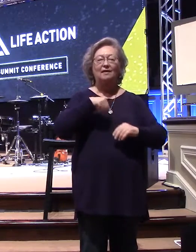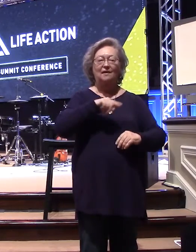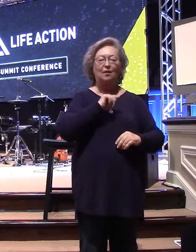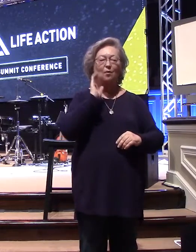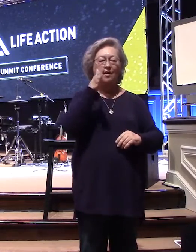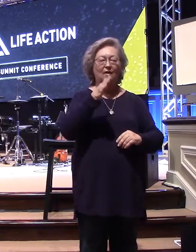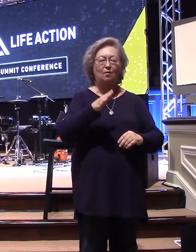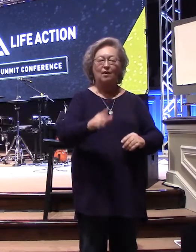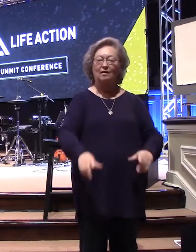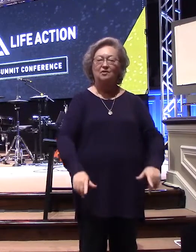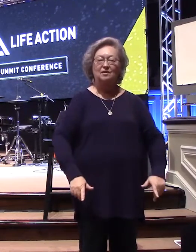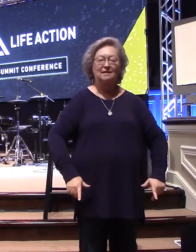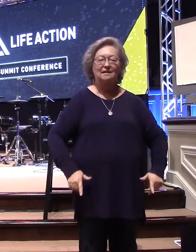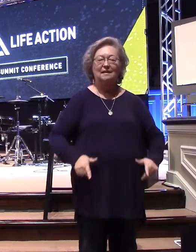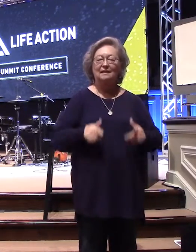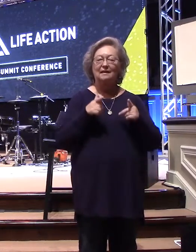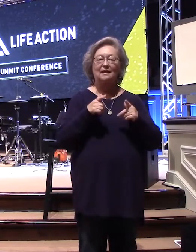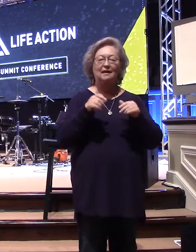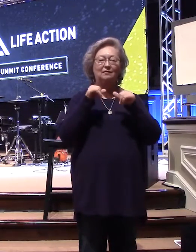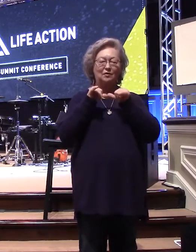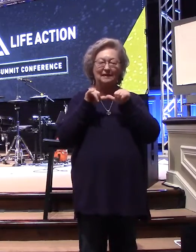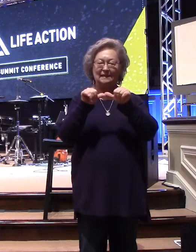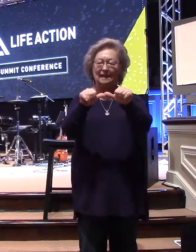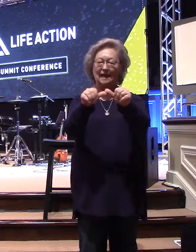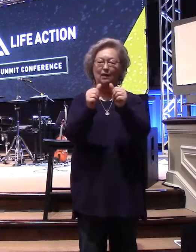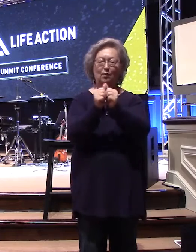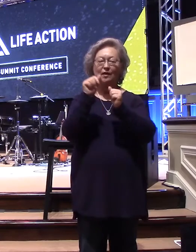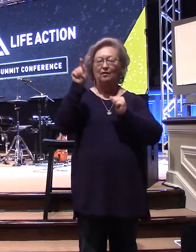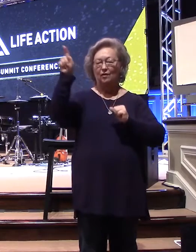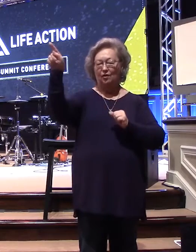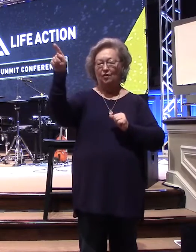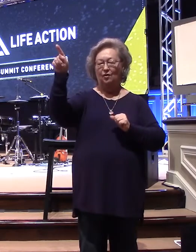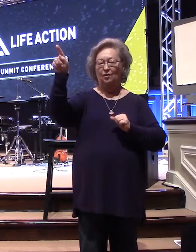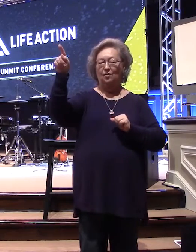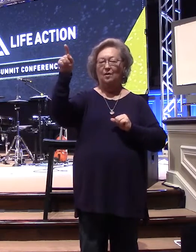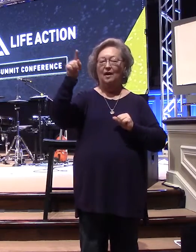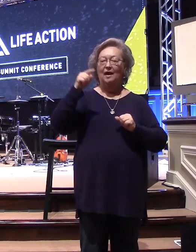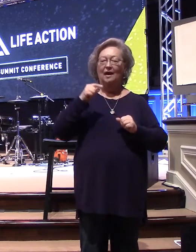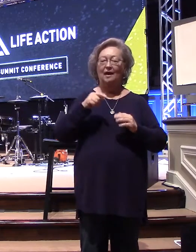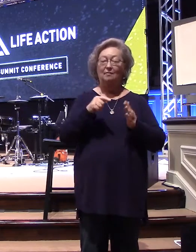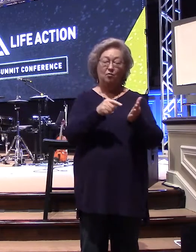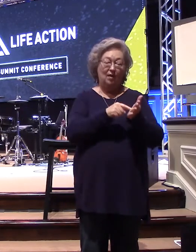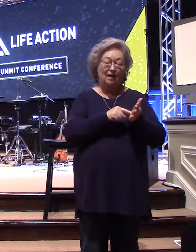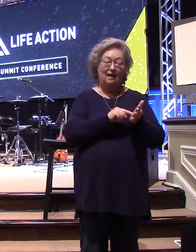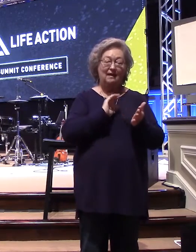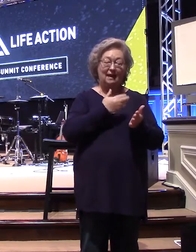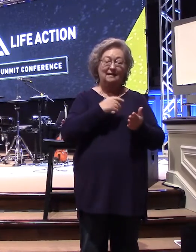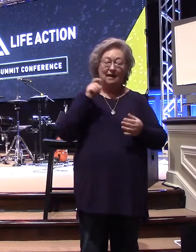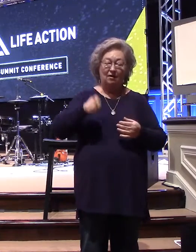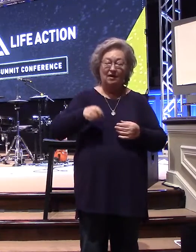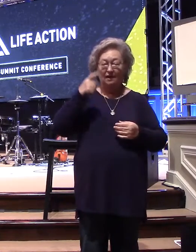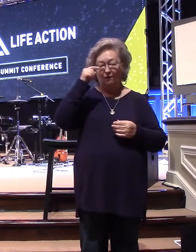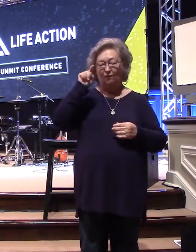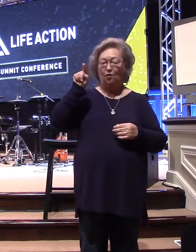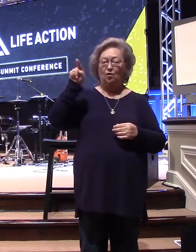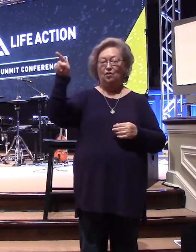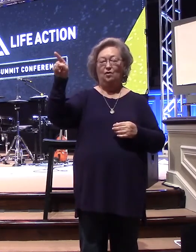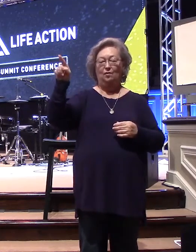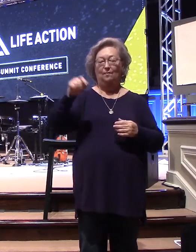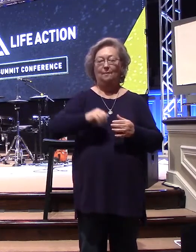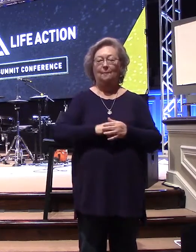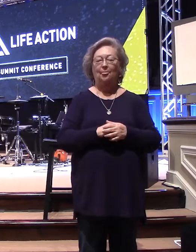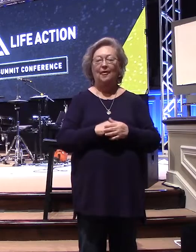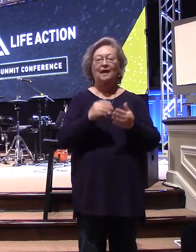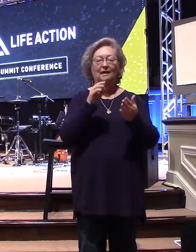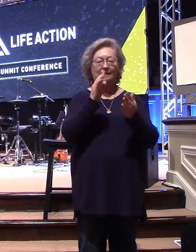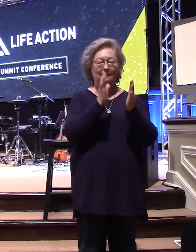night. We'd acknowledge our need for you, and the God that we would obey. And so we ask for your grace to enable us to do that.